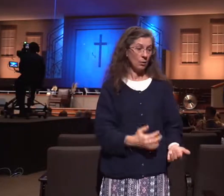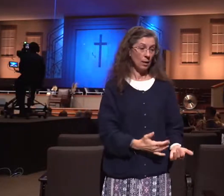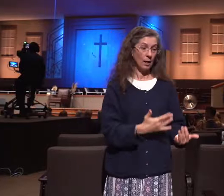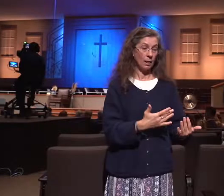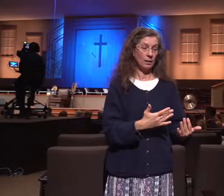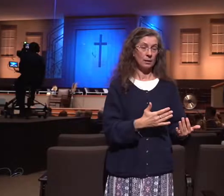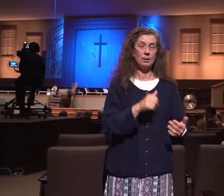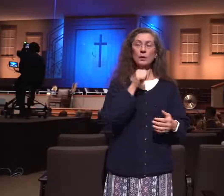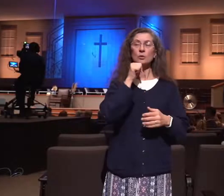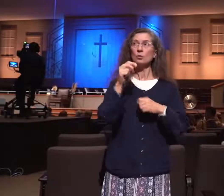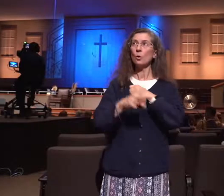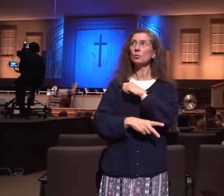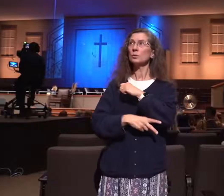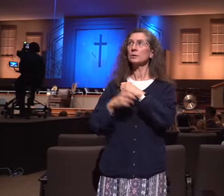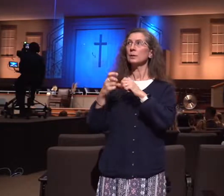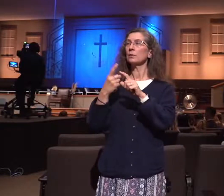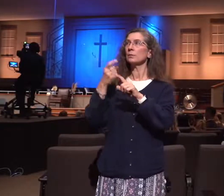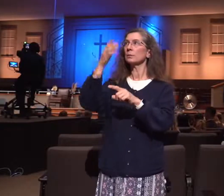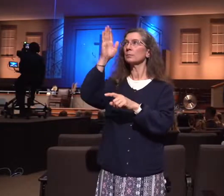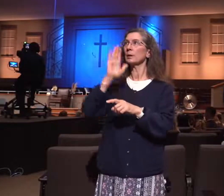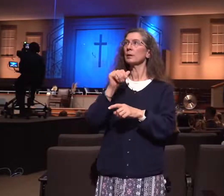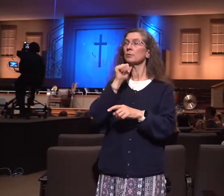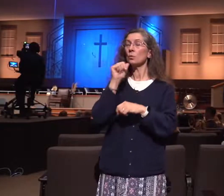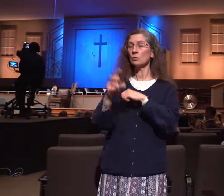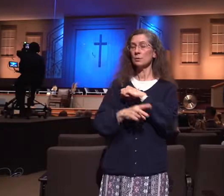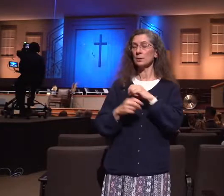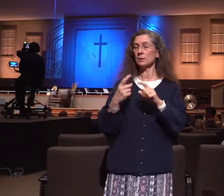Don't rob God and don't rob yourself.